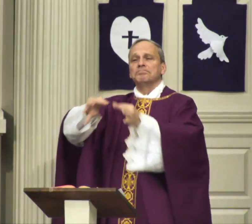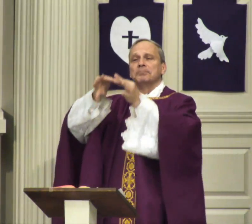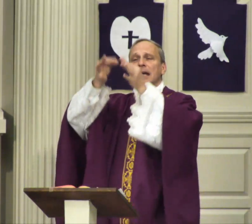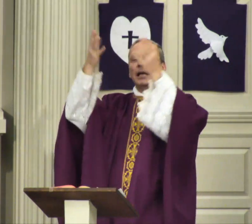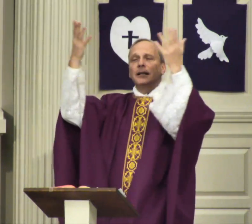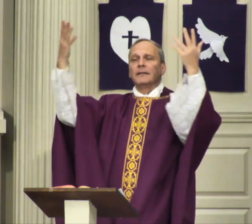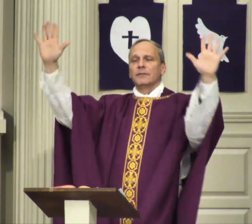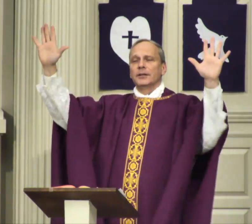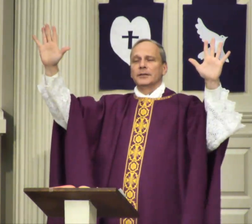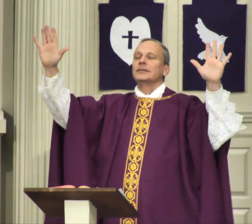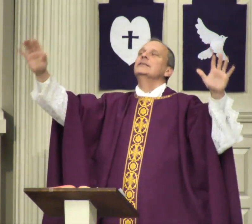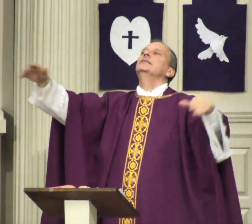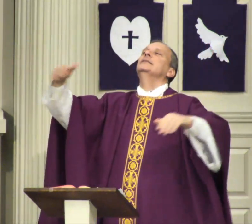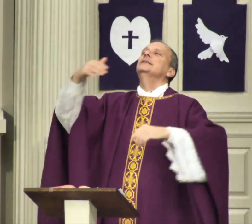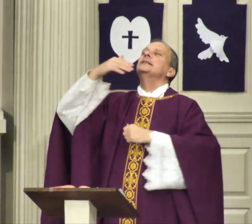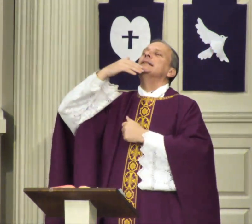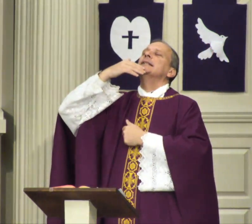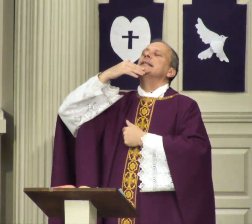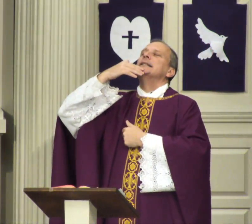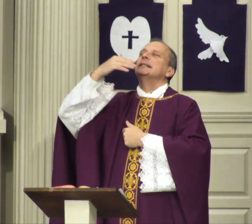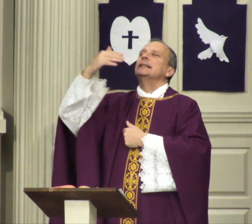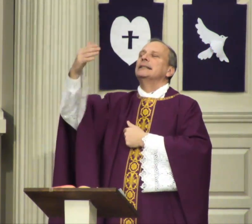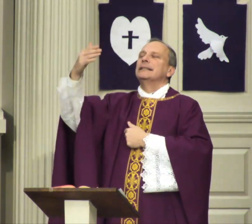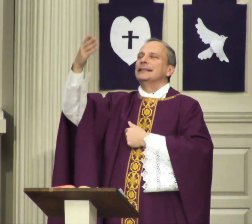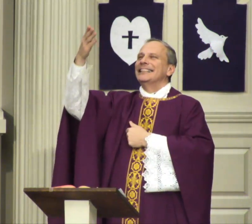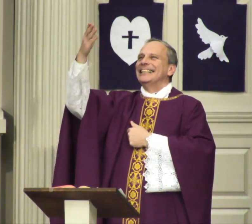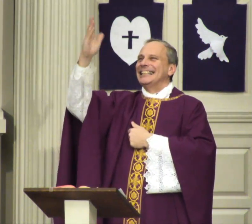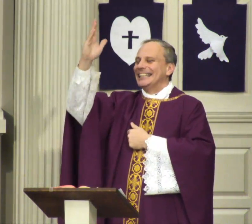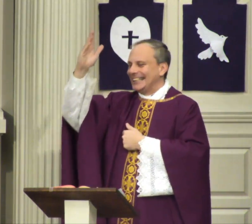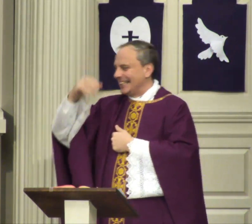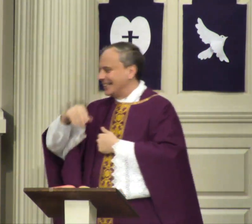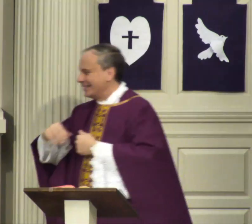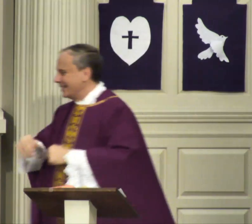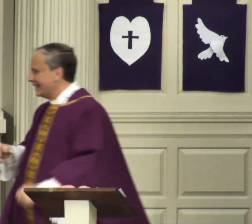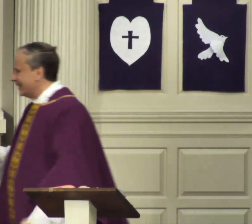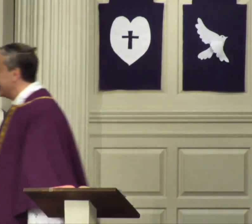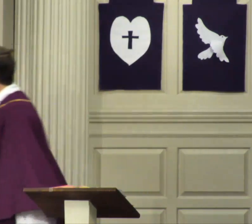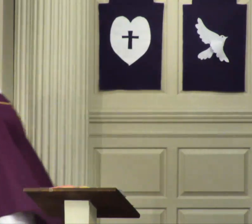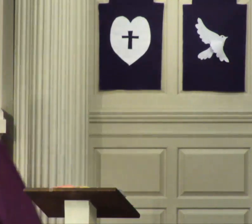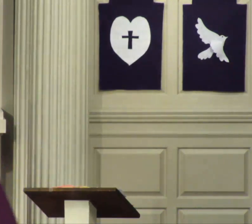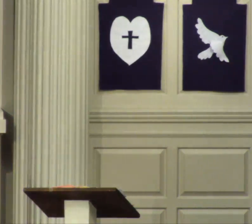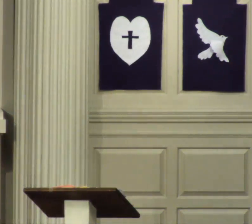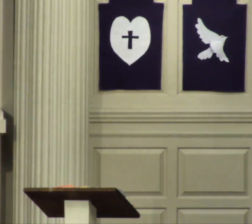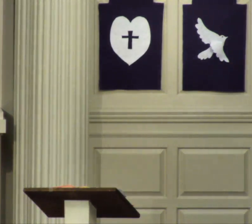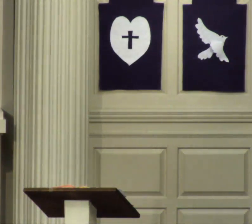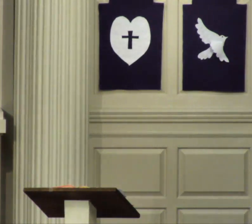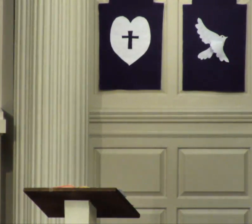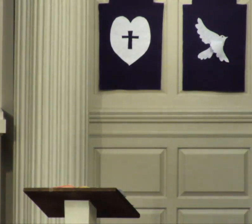Go forth, the Mass is ended. Thanks be to God.